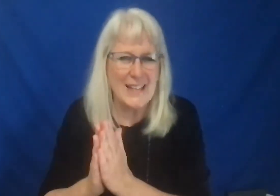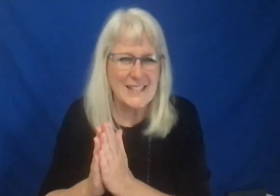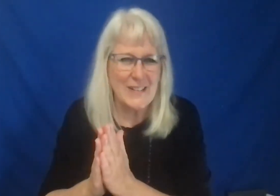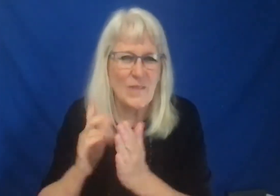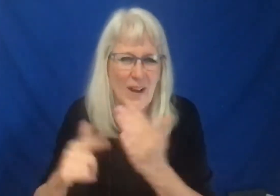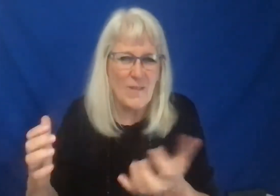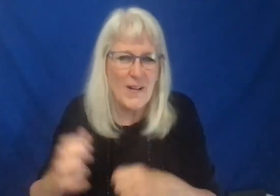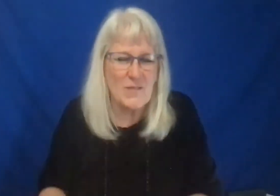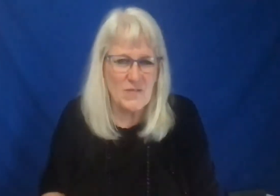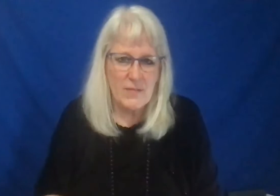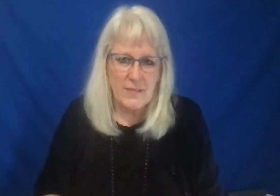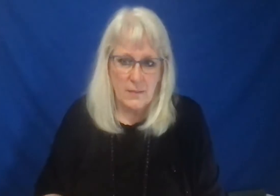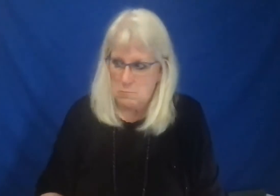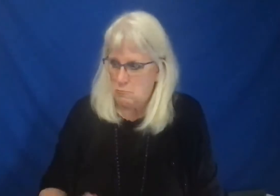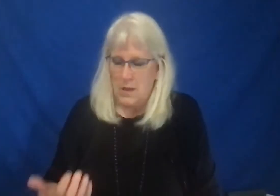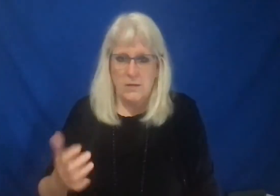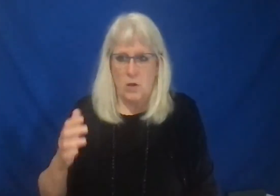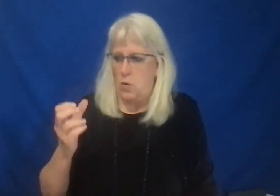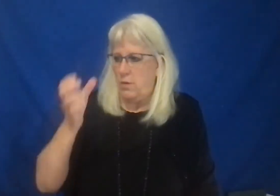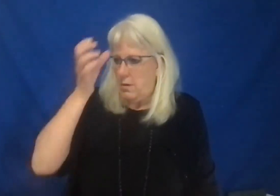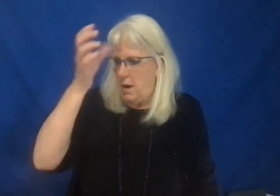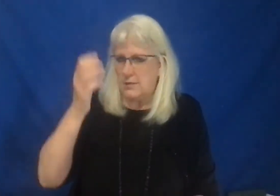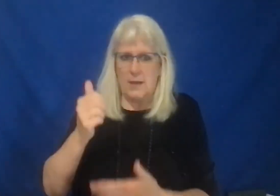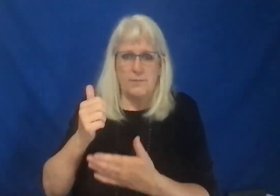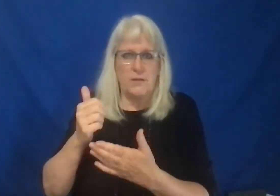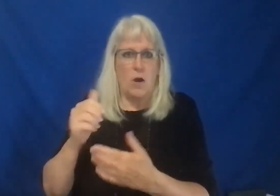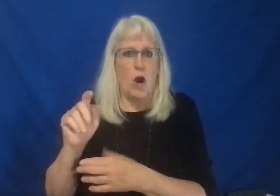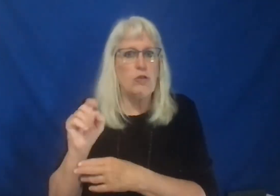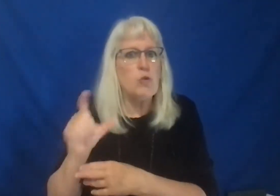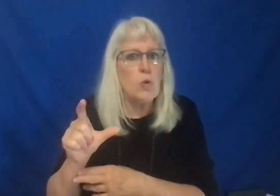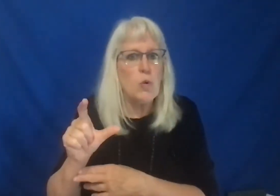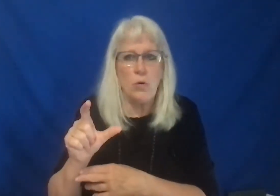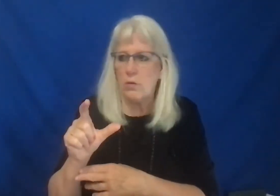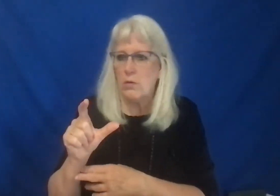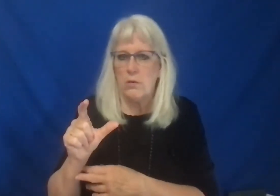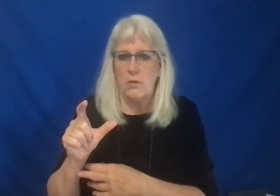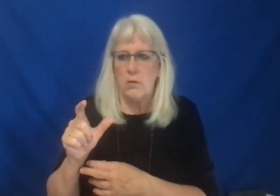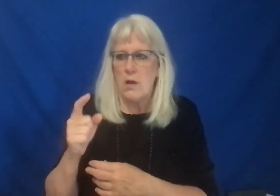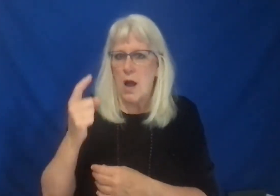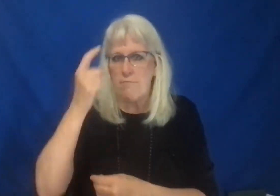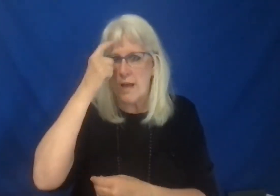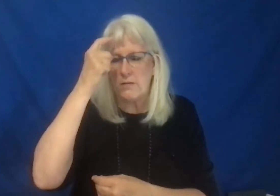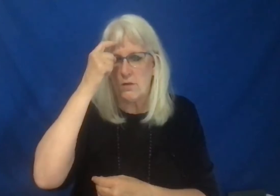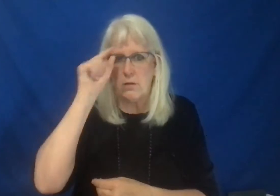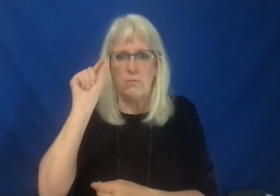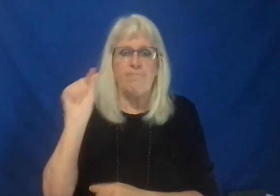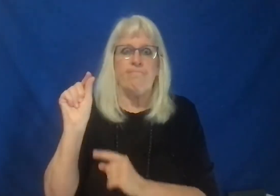tangible tool, a mental gadget that gets me there.